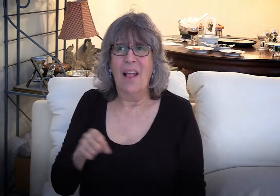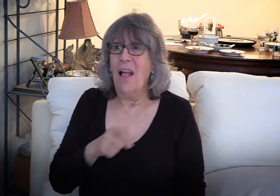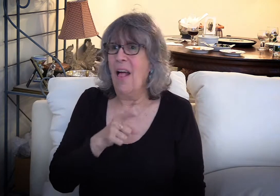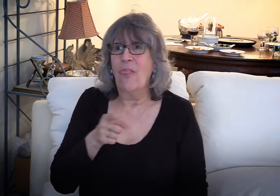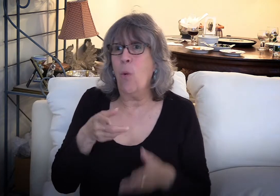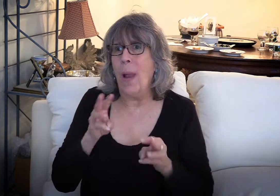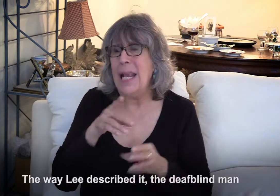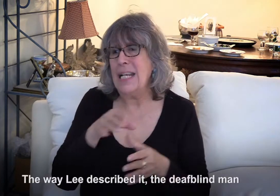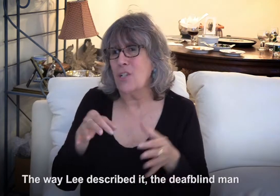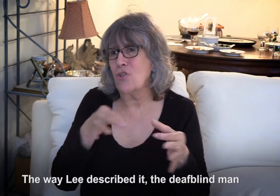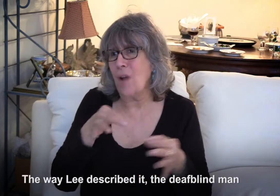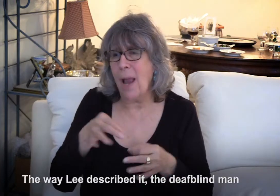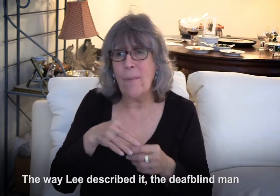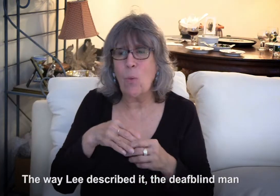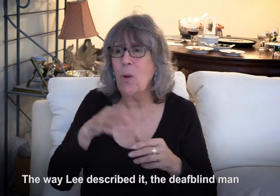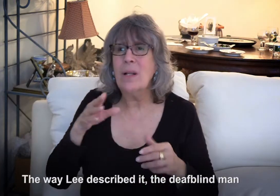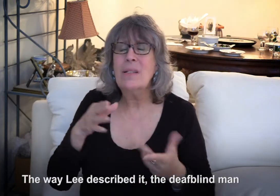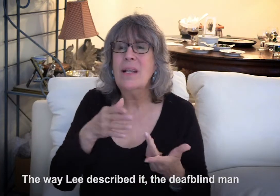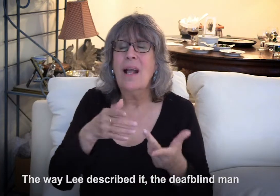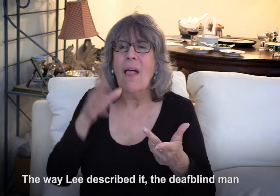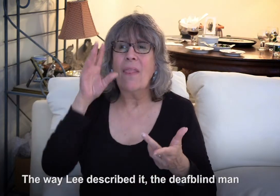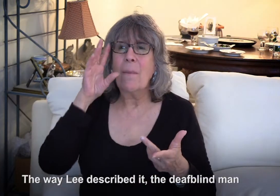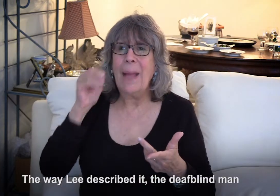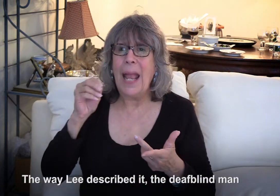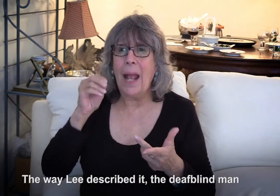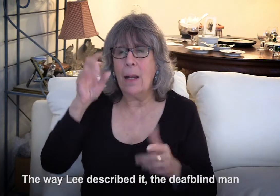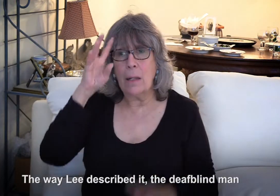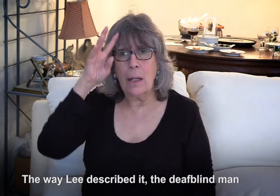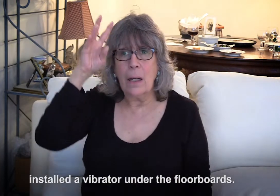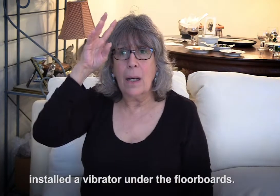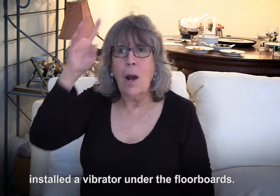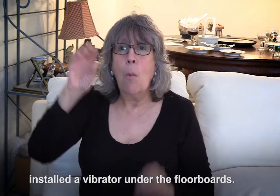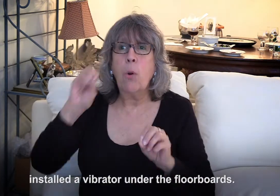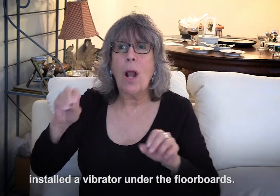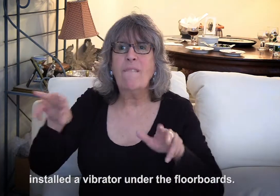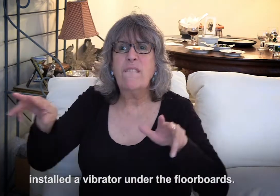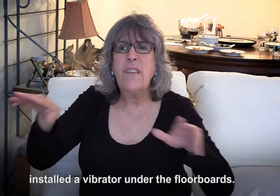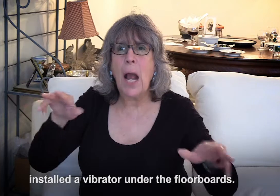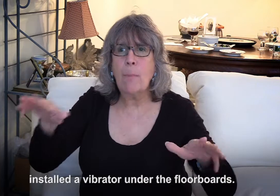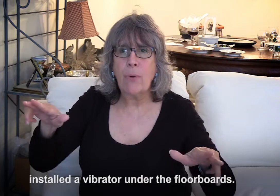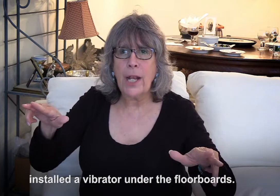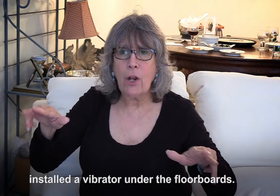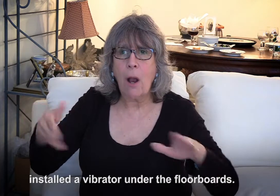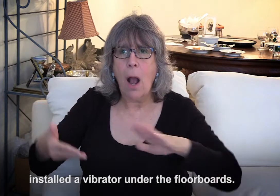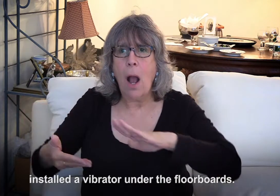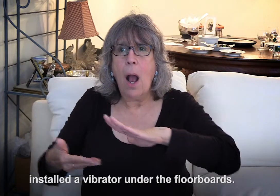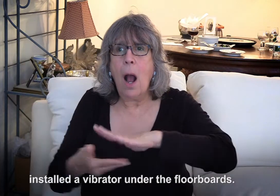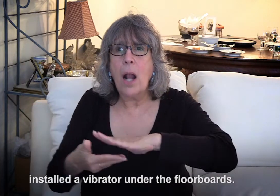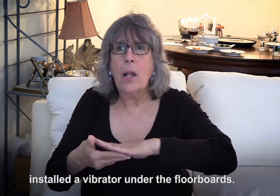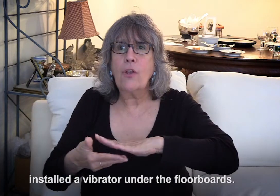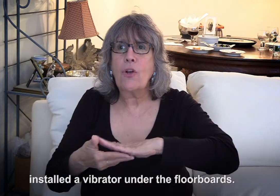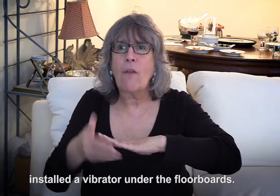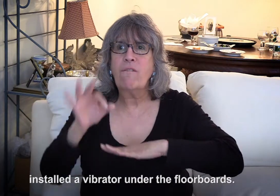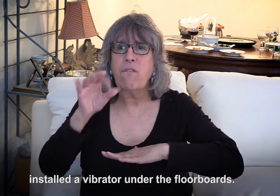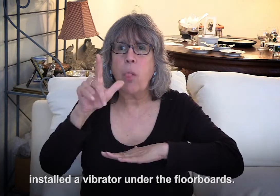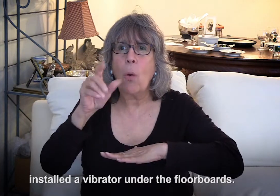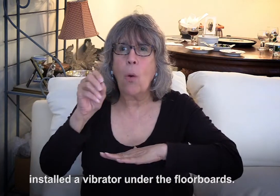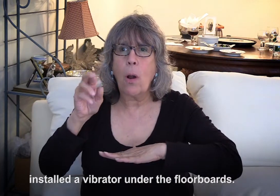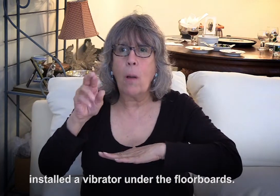The way he described it was, that man broke a vibrator onto a four